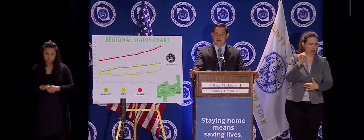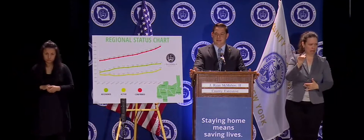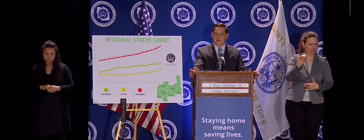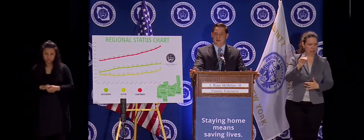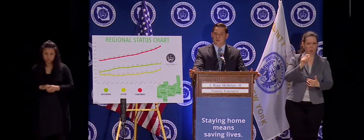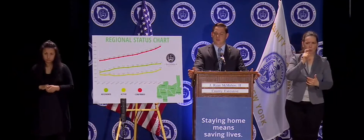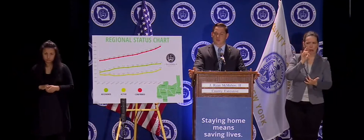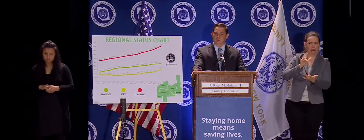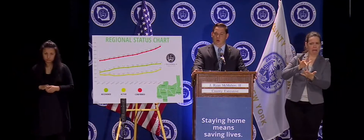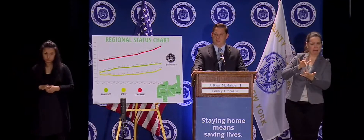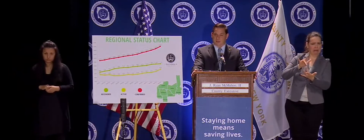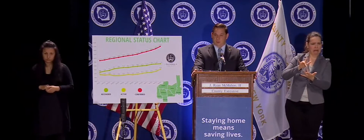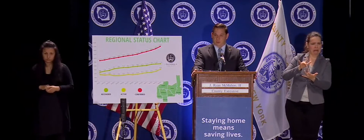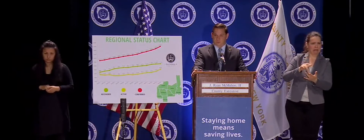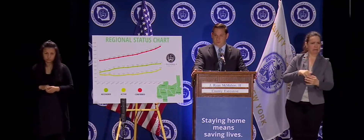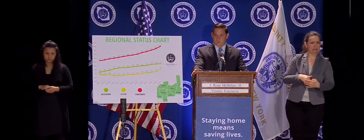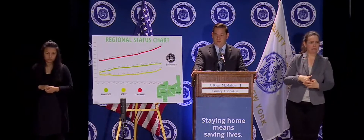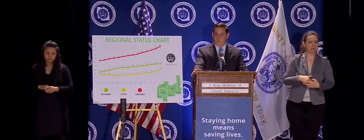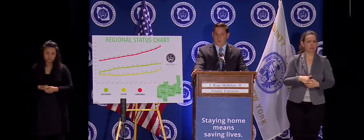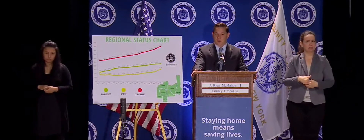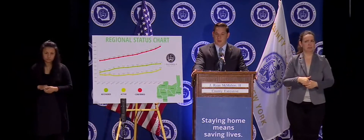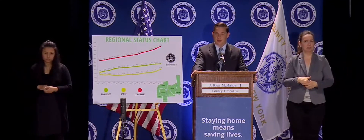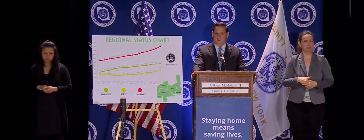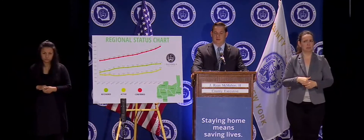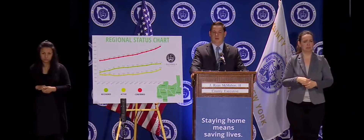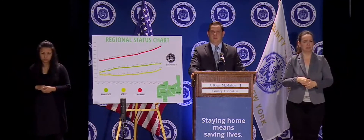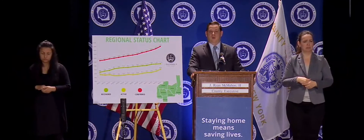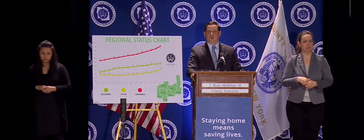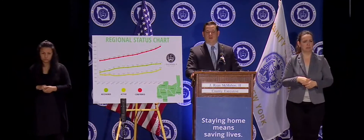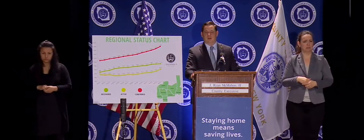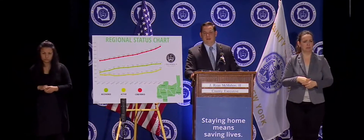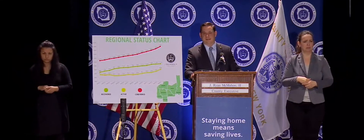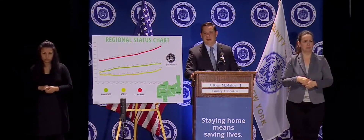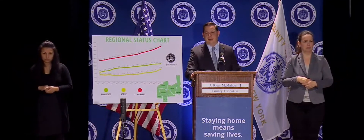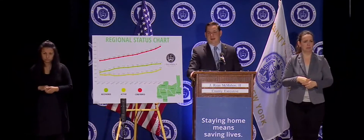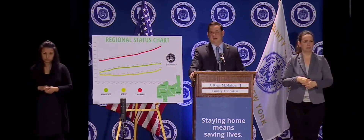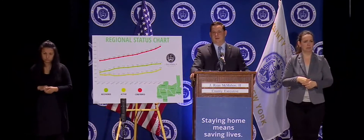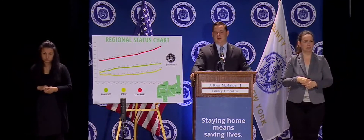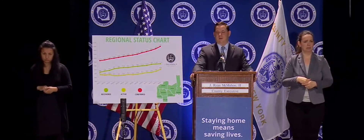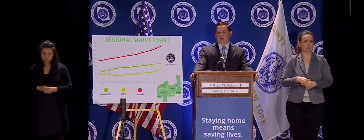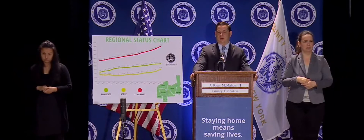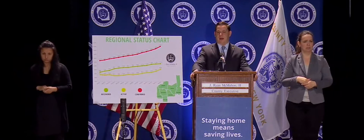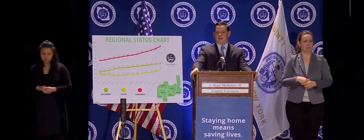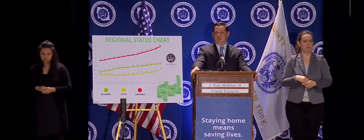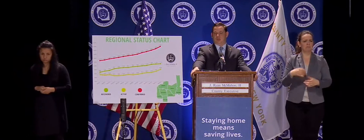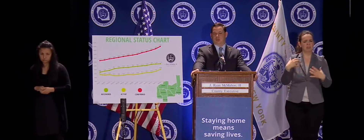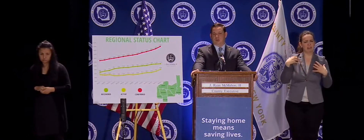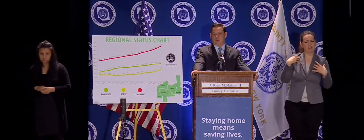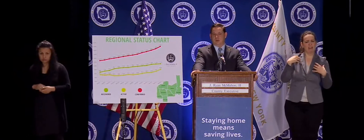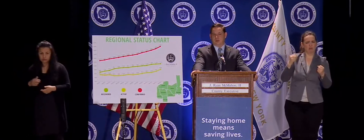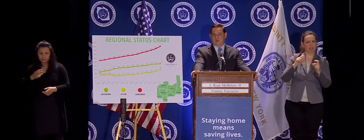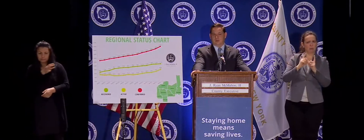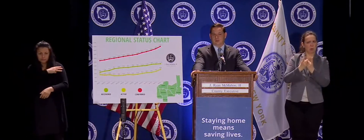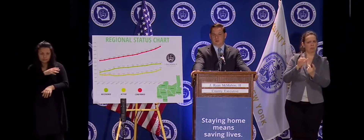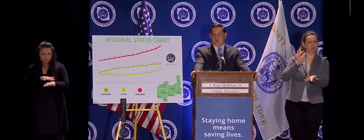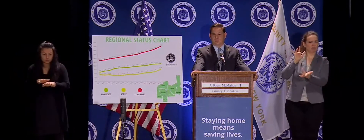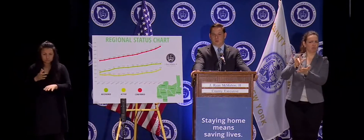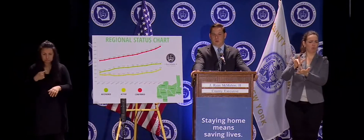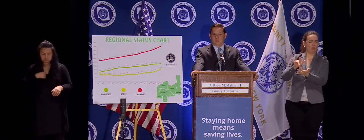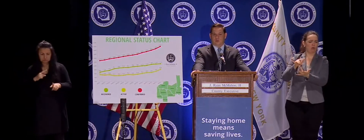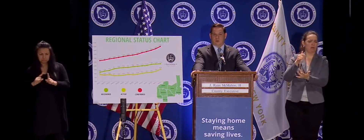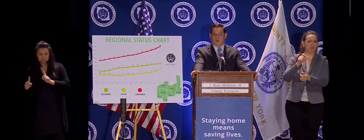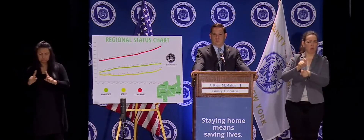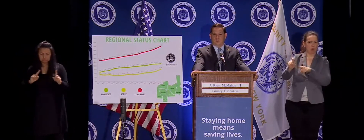distance less. There's just more people. And when you have a nice day, you get everybody. I took